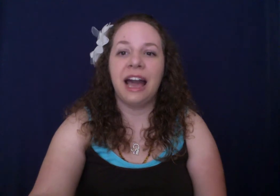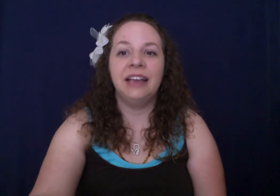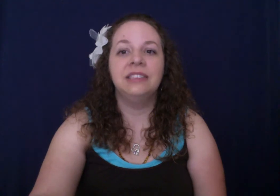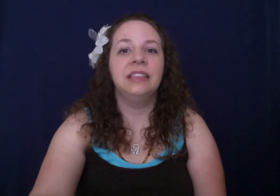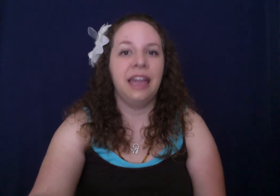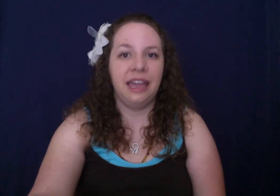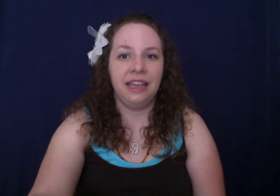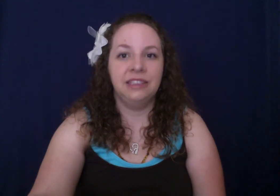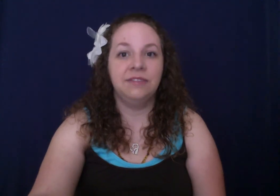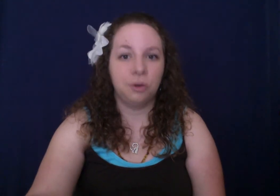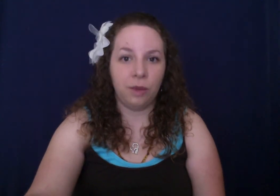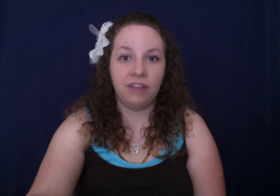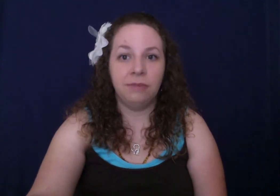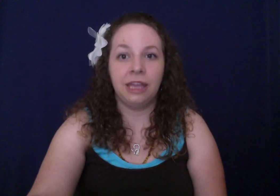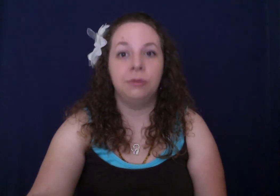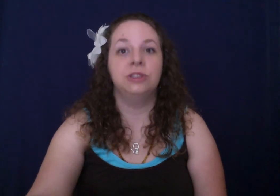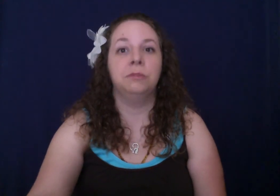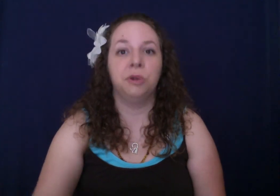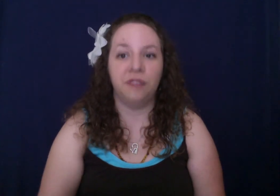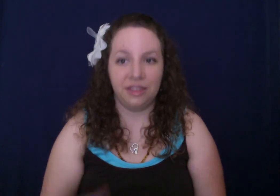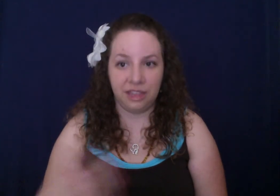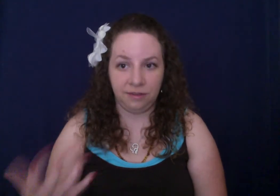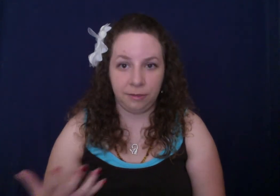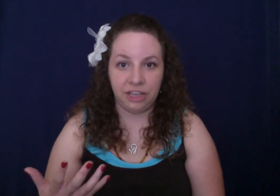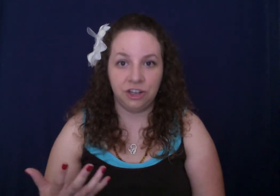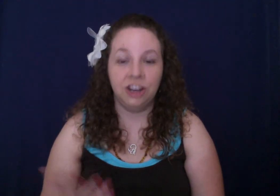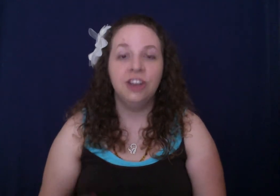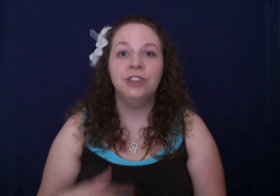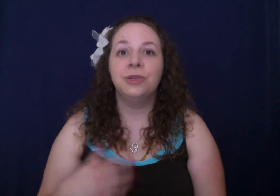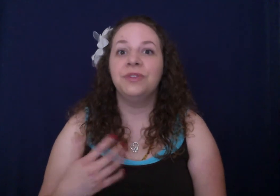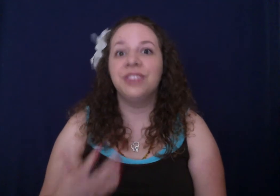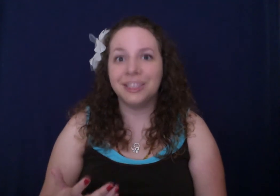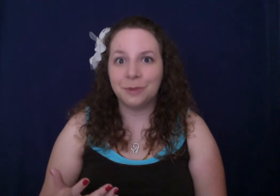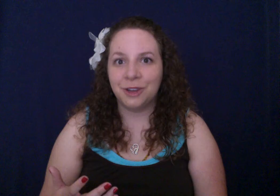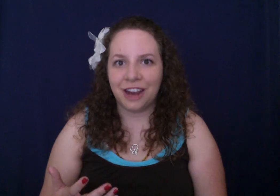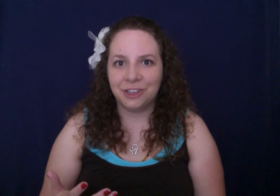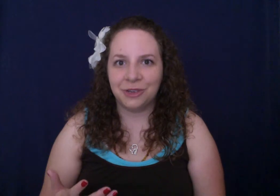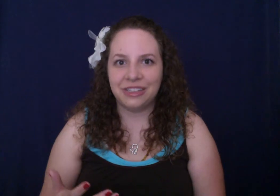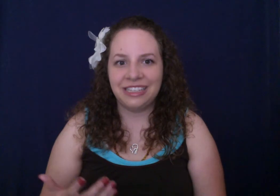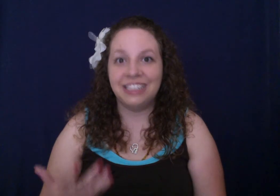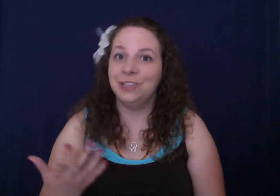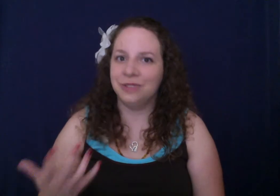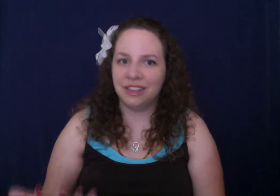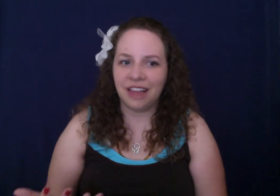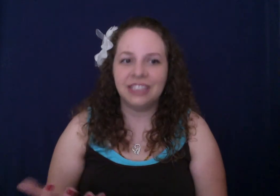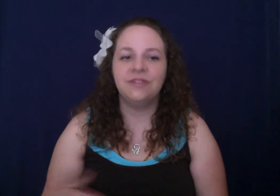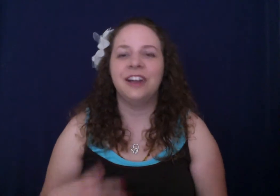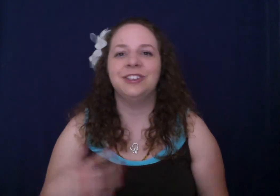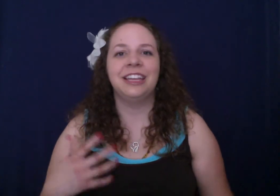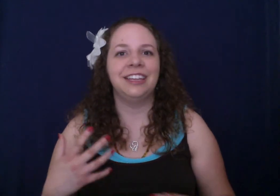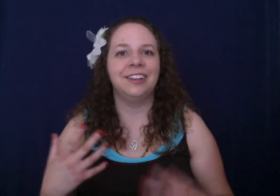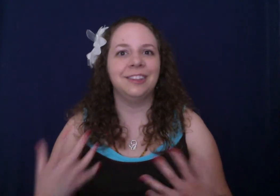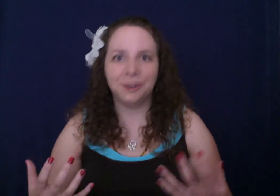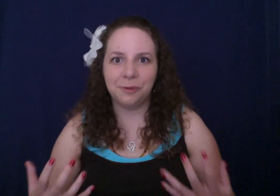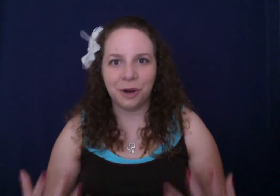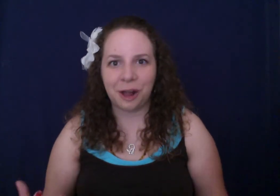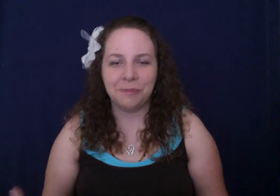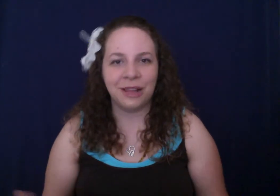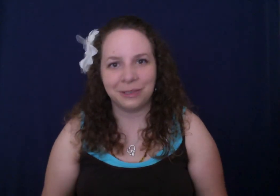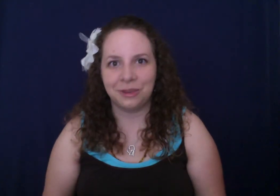has a different way of being able to provide the information. So in this one, you're actually going to get to use classifiers and get a little more complex with it, which